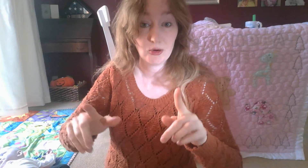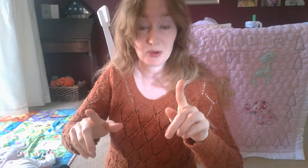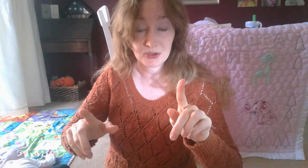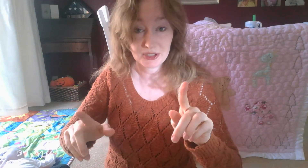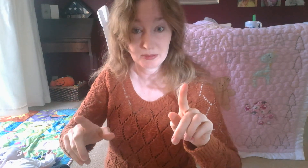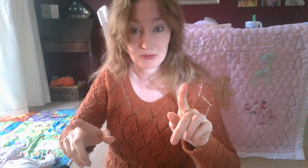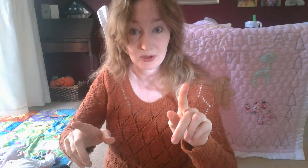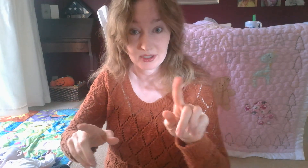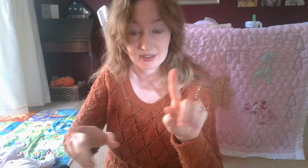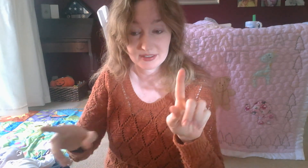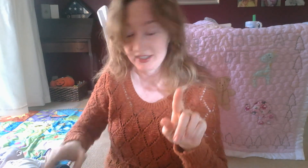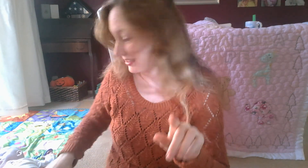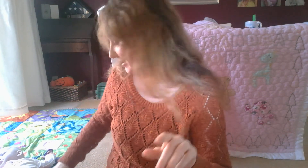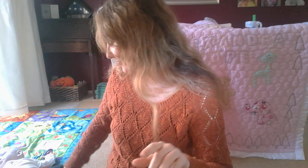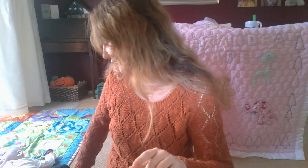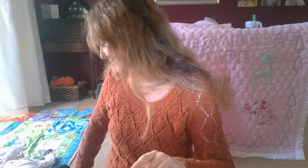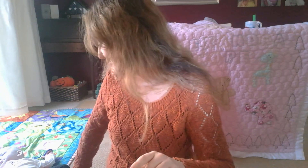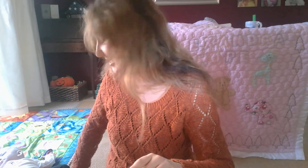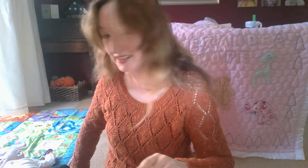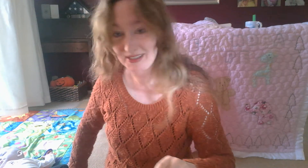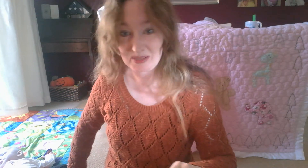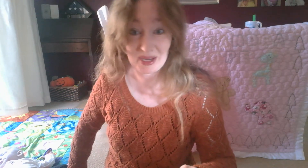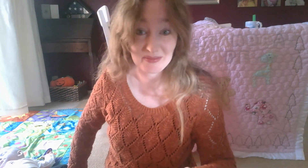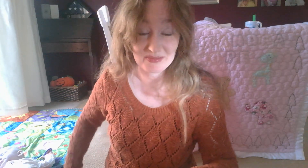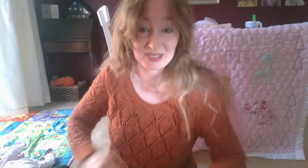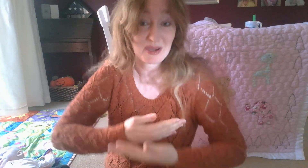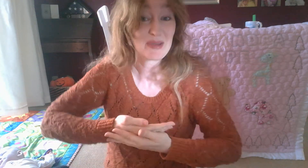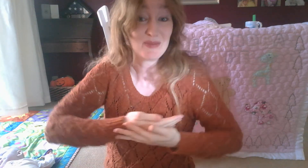One more thing before I pay attention to my baby.